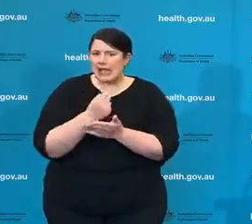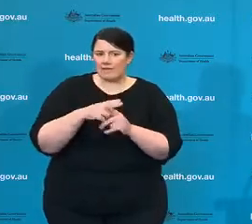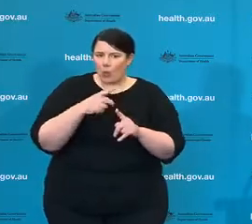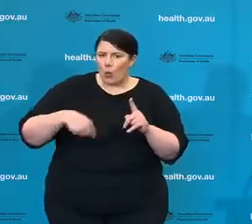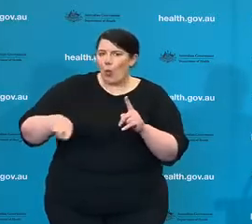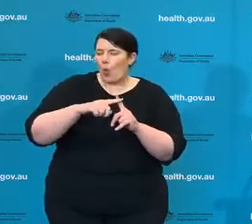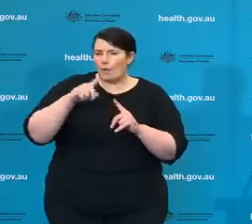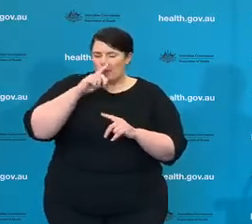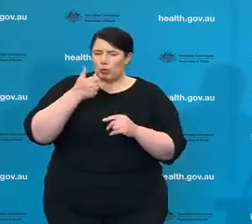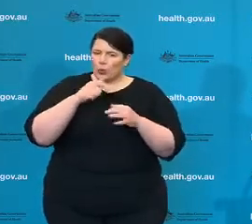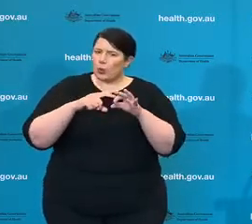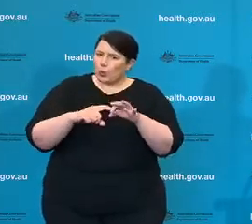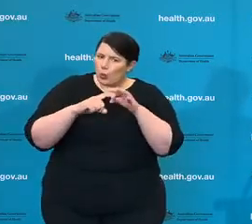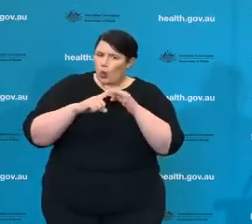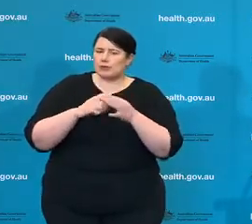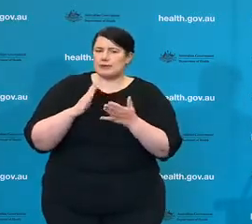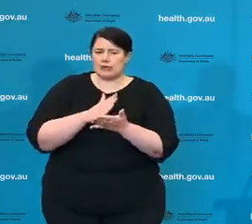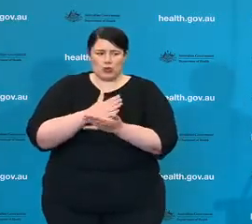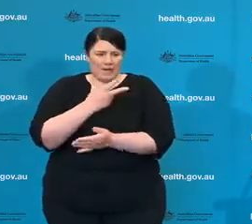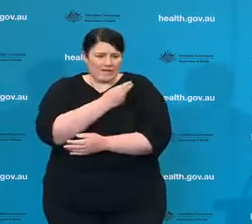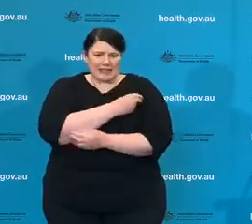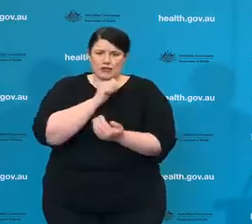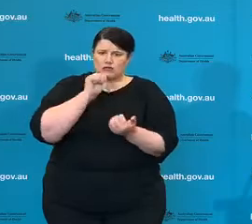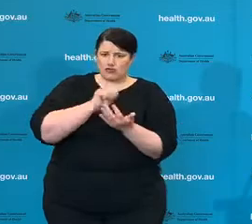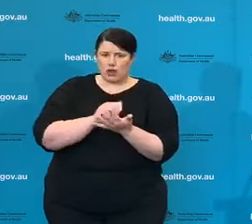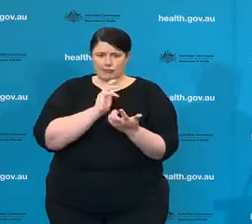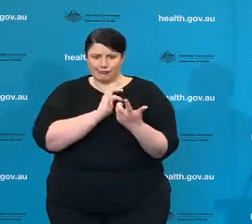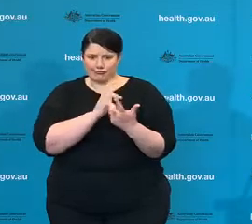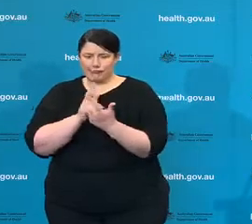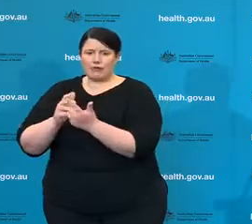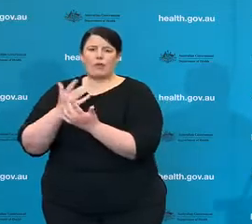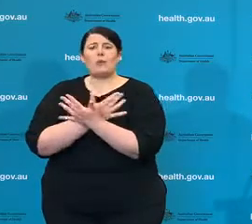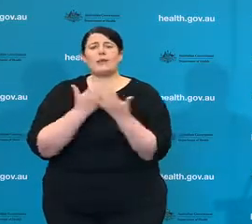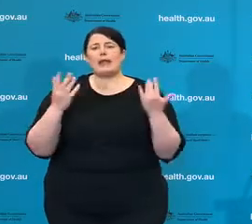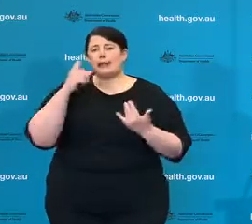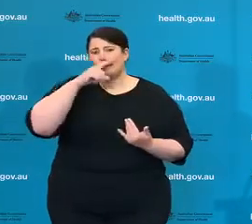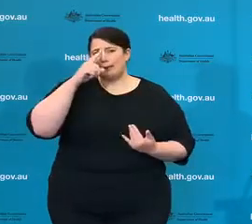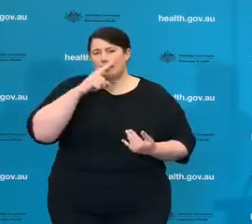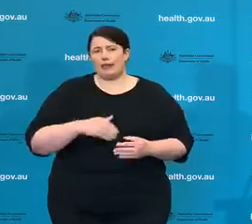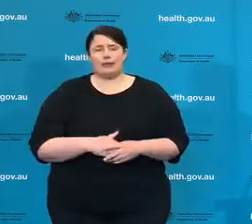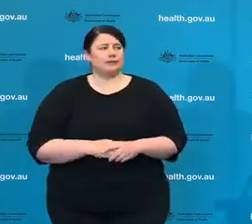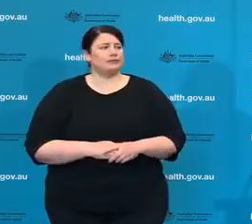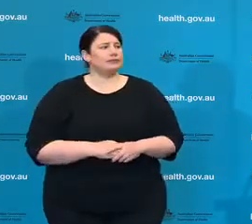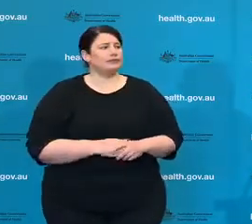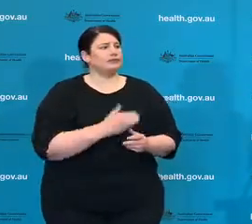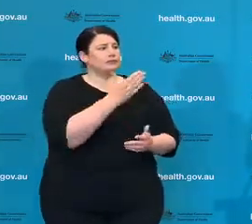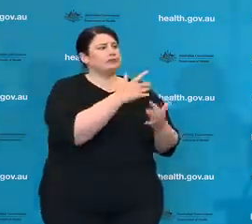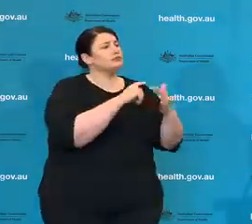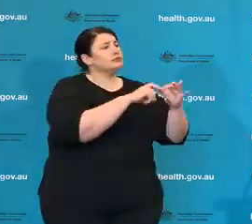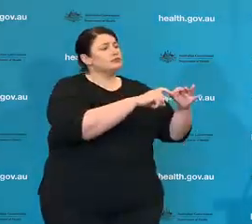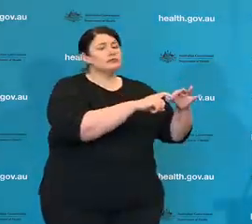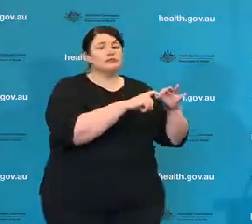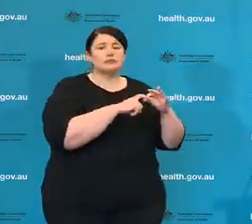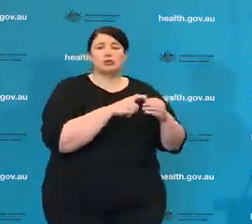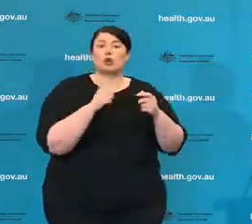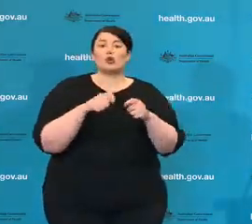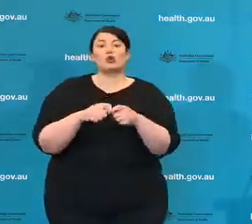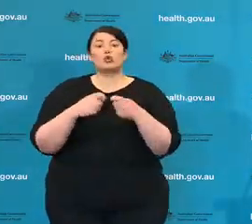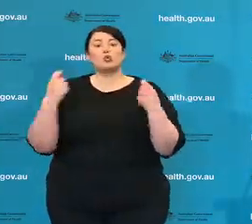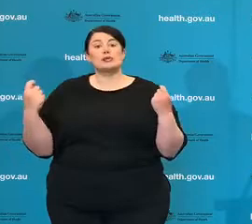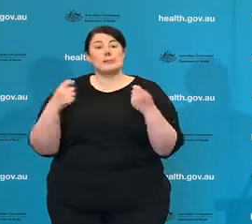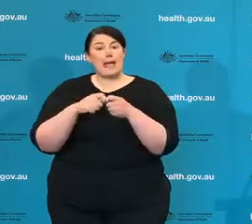quality and safety as we search for a vaccine. Dr. Coatsworth, the New York Times reports that the